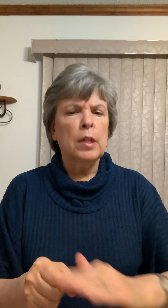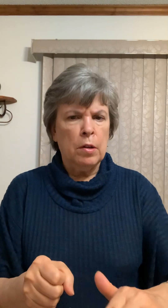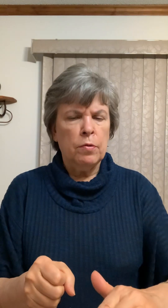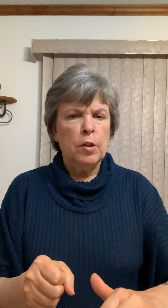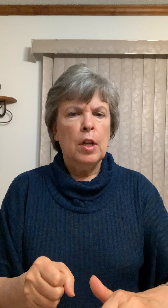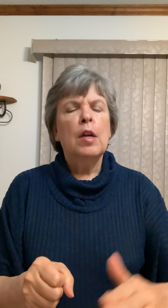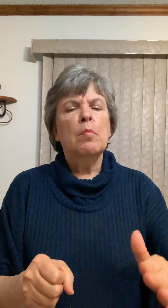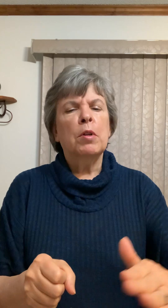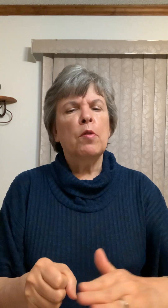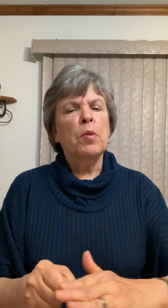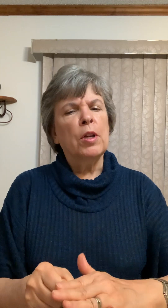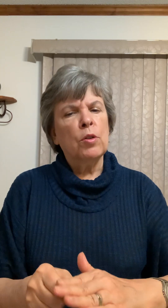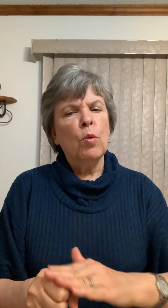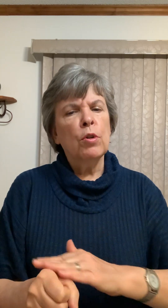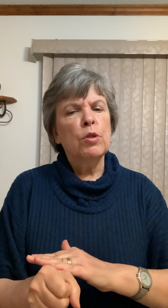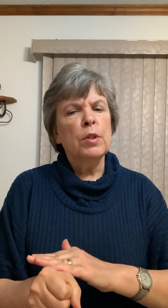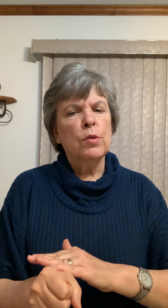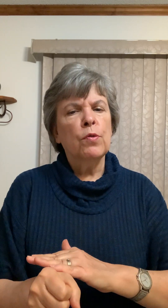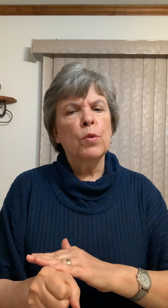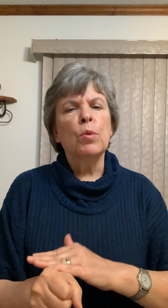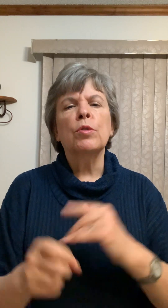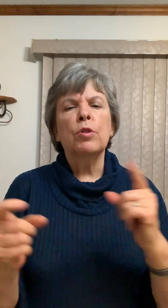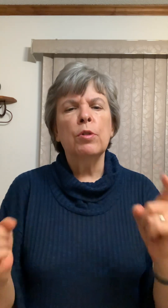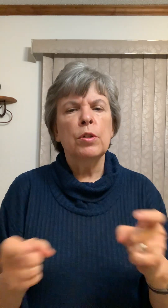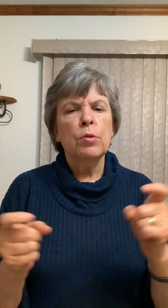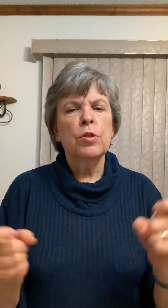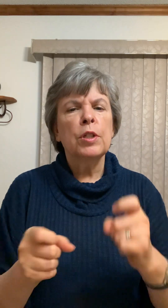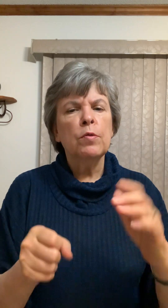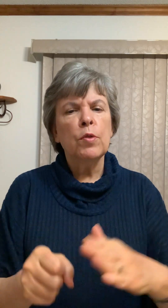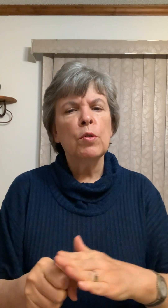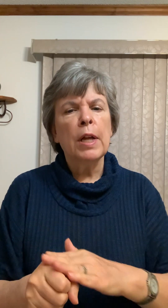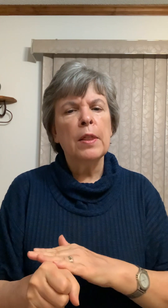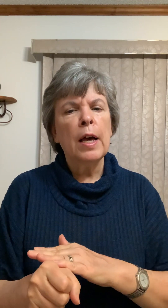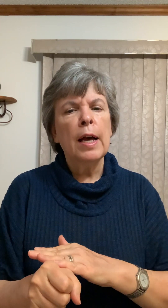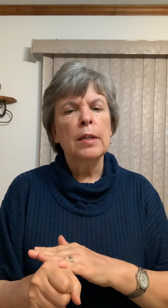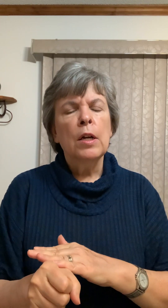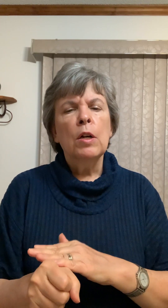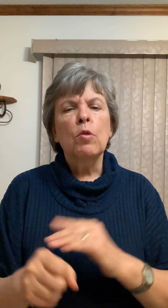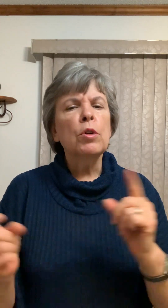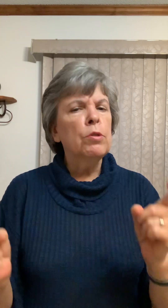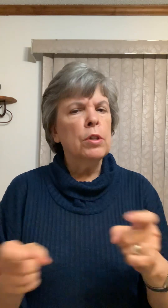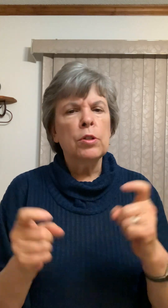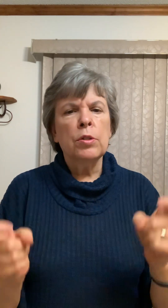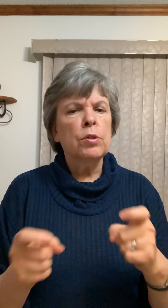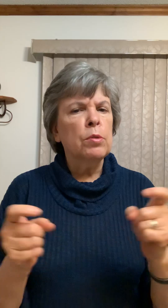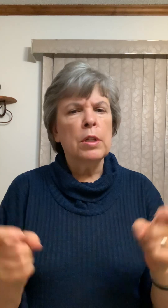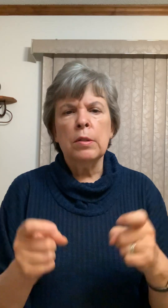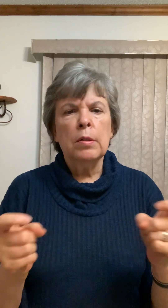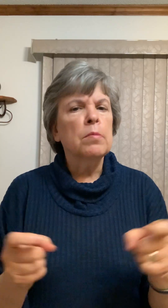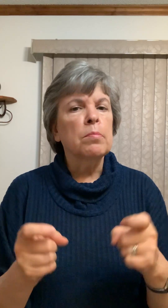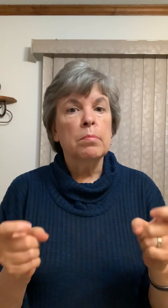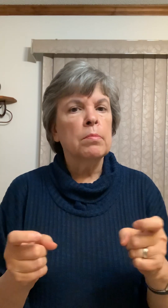enough. But if you bring it toward you, it's full. So you can do sinful like that, or you can just do this and let